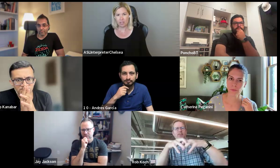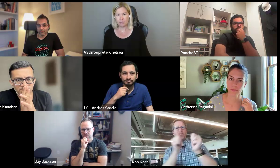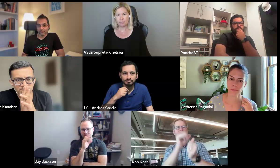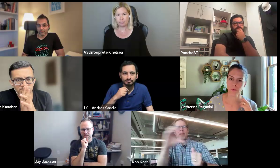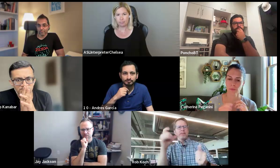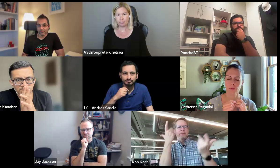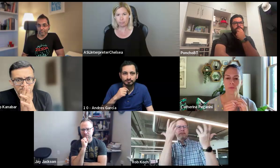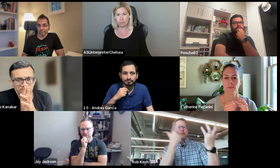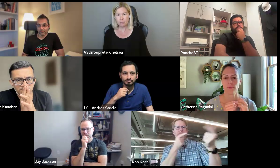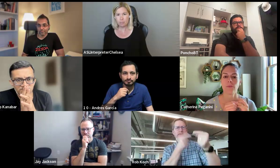OBS.